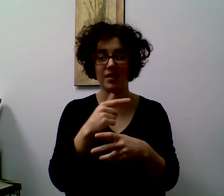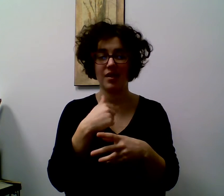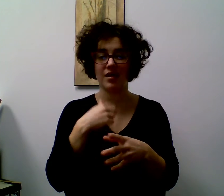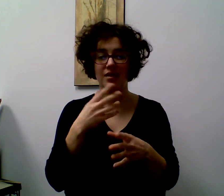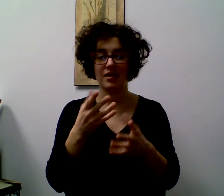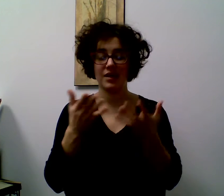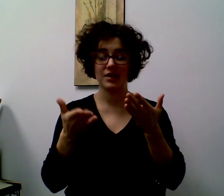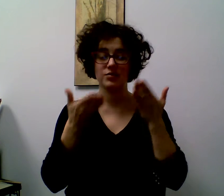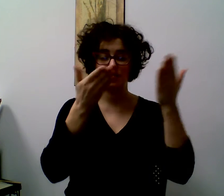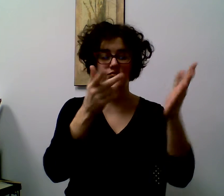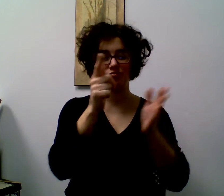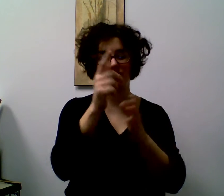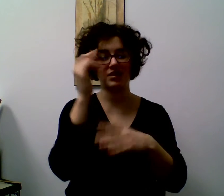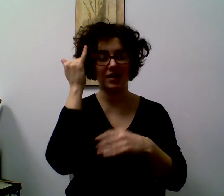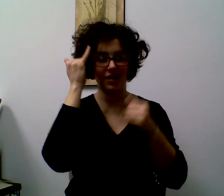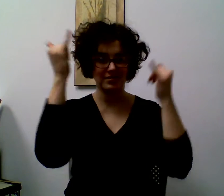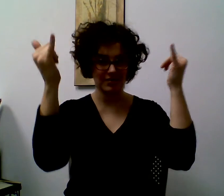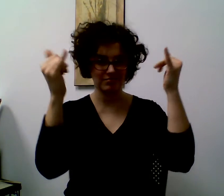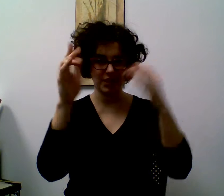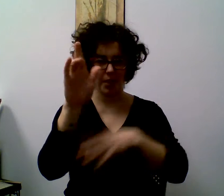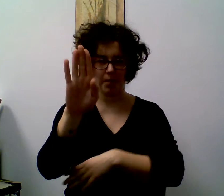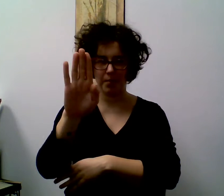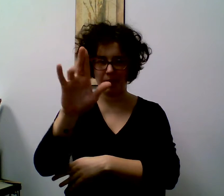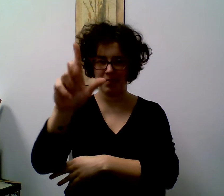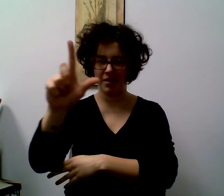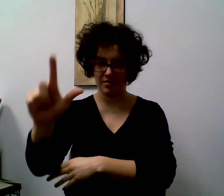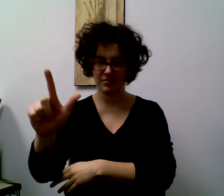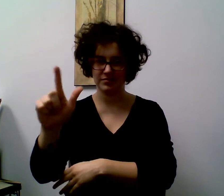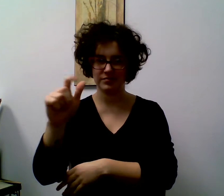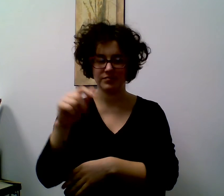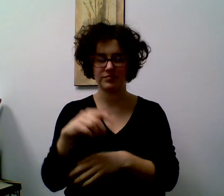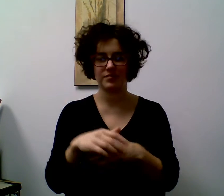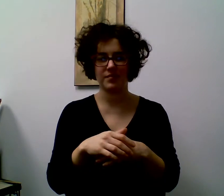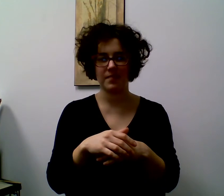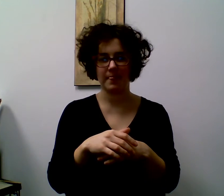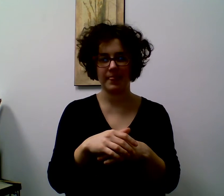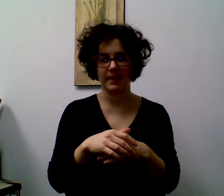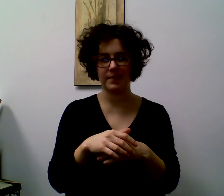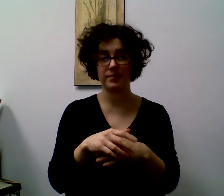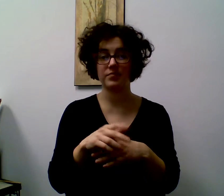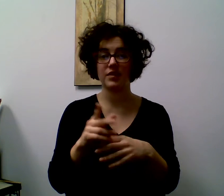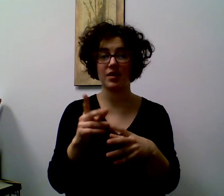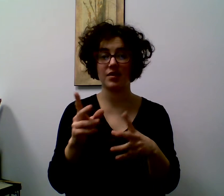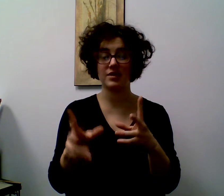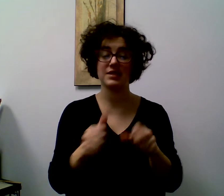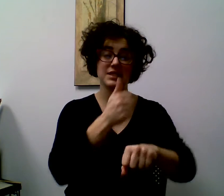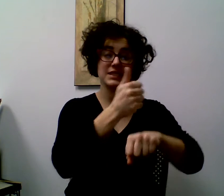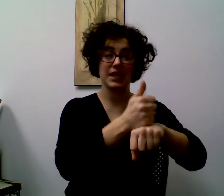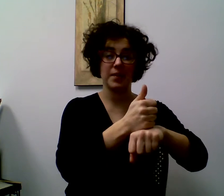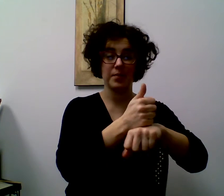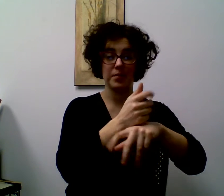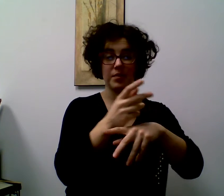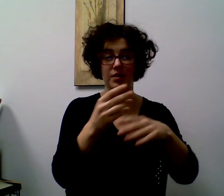incorporated land into two new organized territories, Nebraska and Kansas, each of which would be open to slavery if